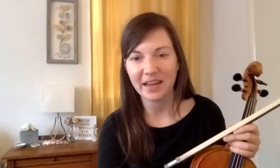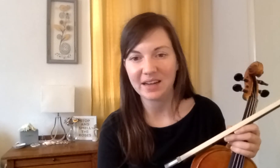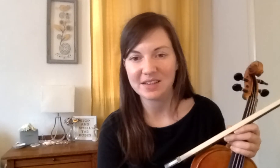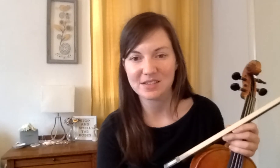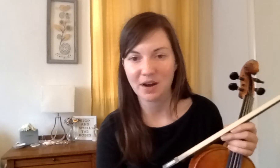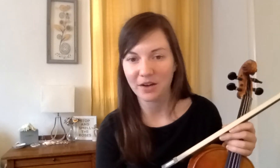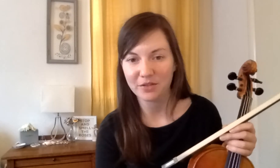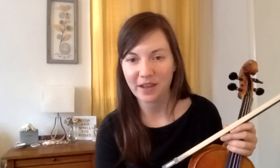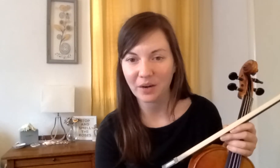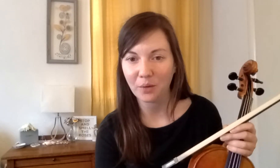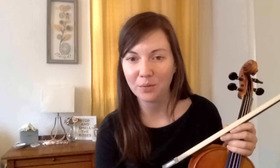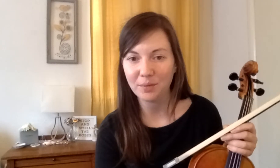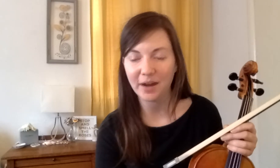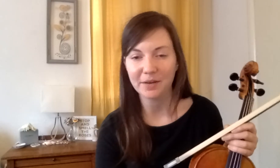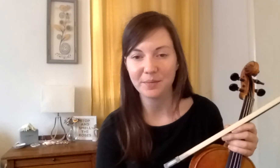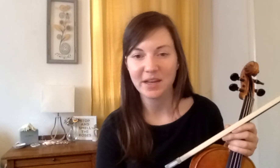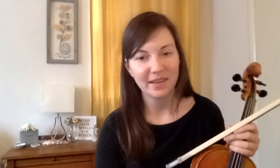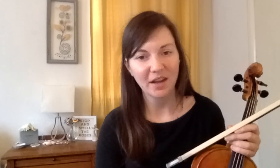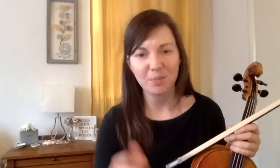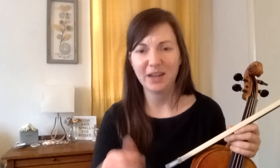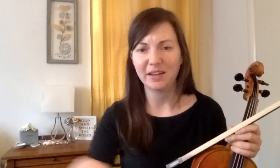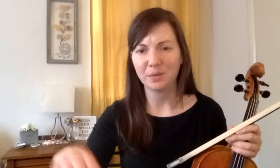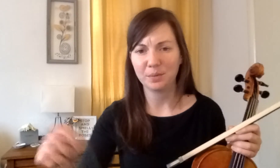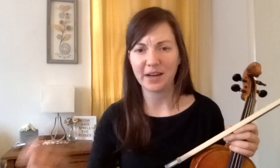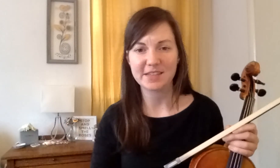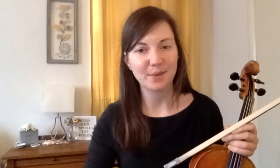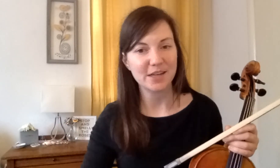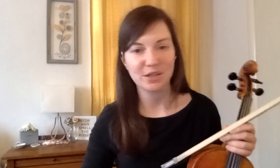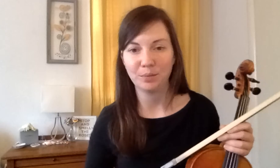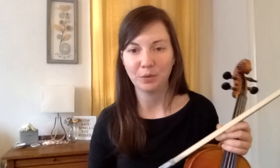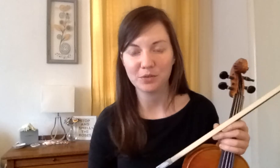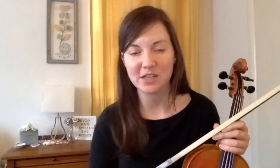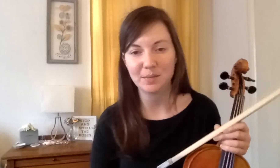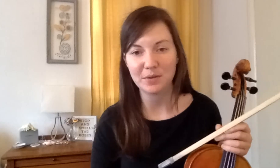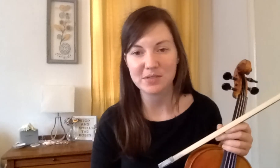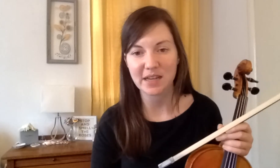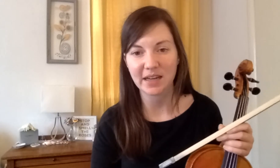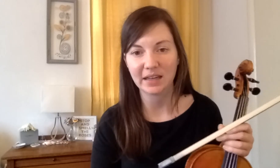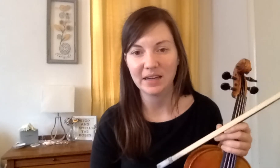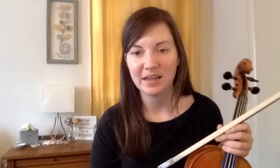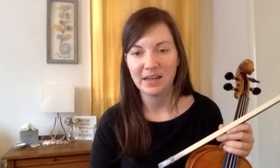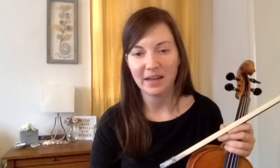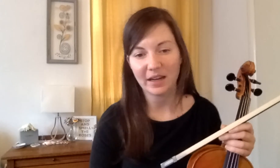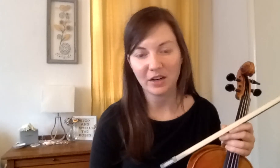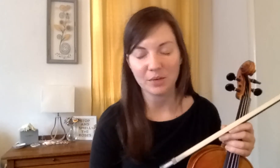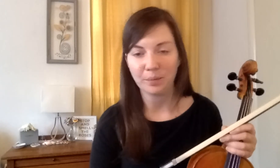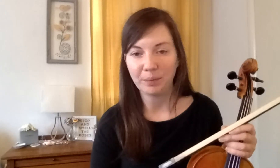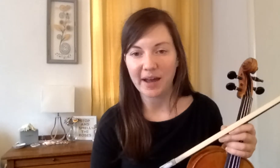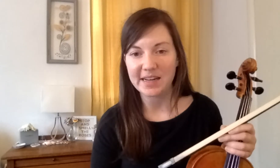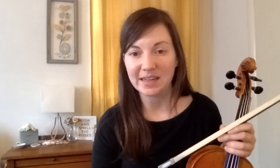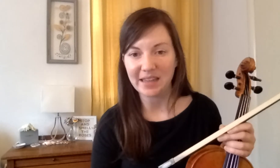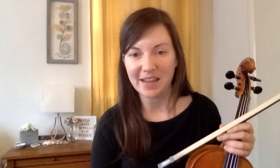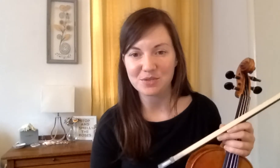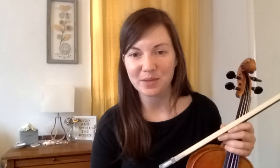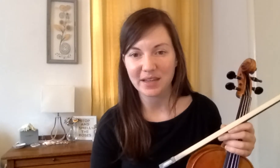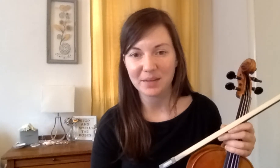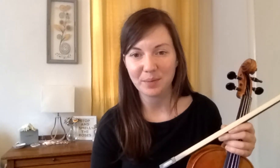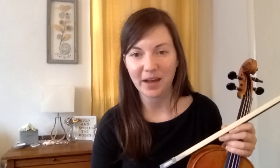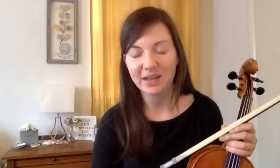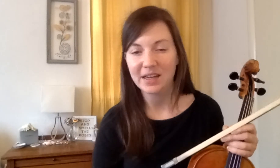a scarf at home, that could be another nice way to move to the music and get your body engaged with it. But if